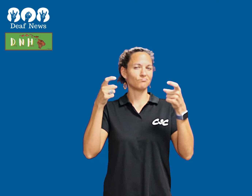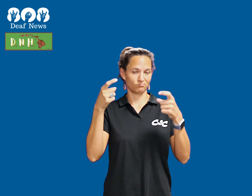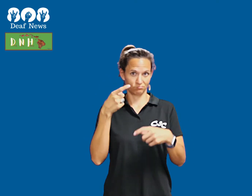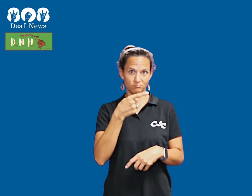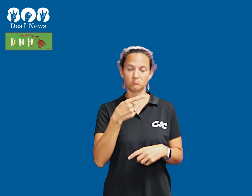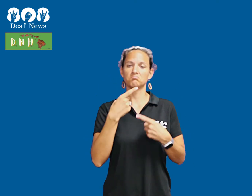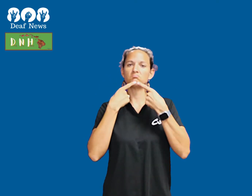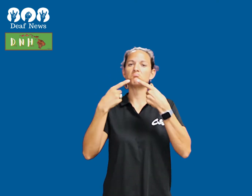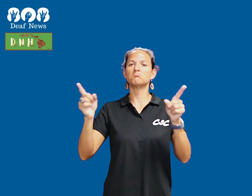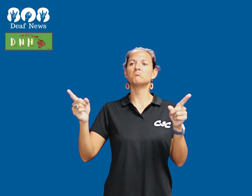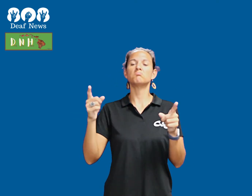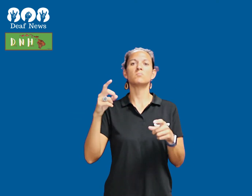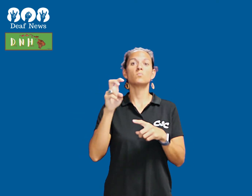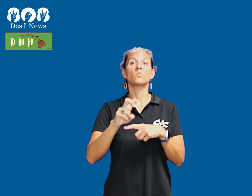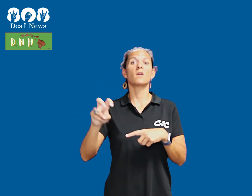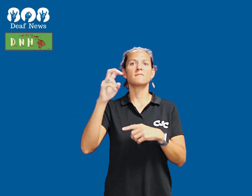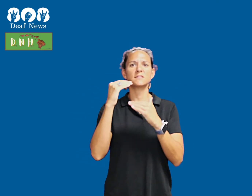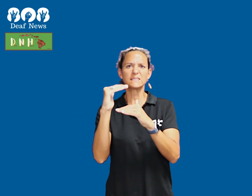travel restrictions will loosen up.